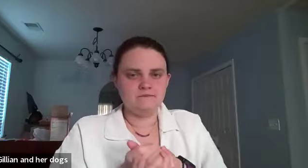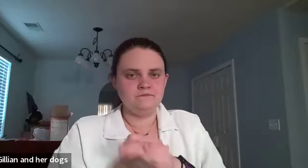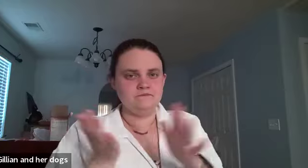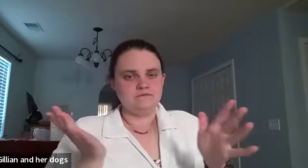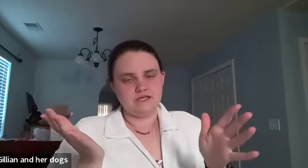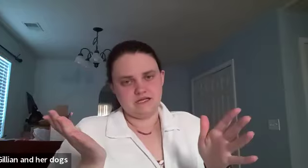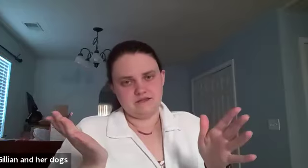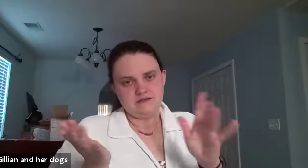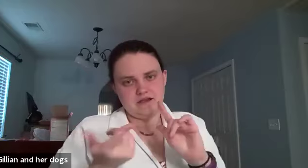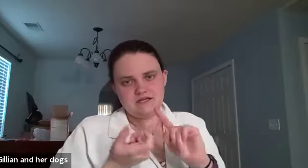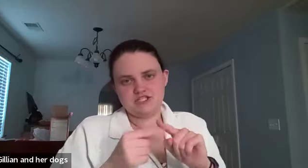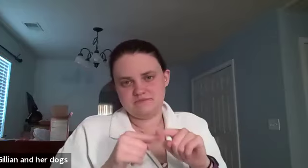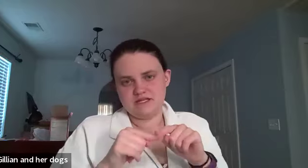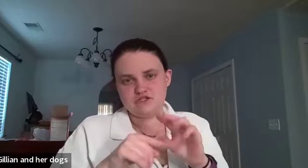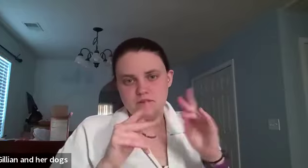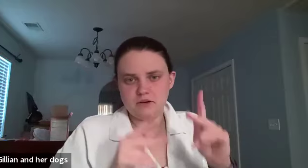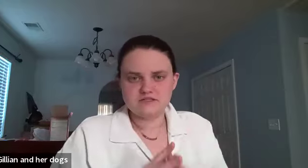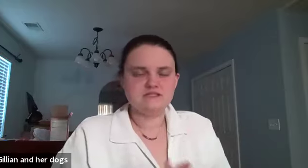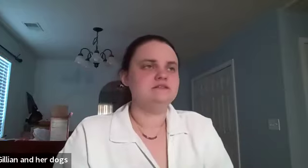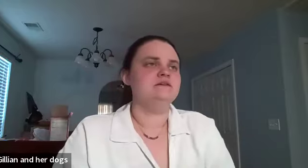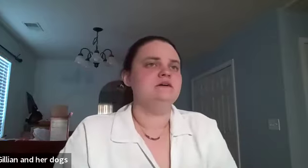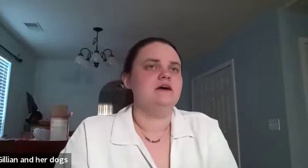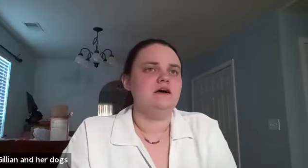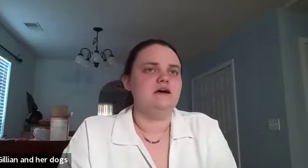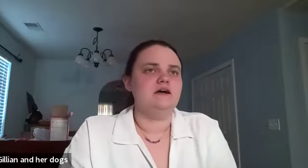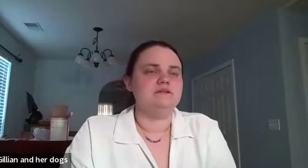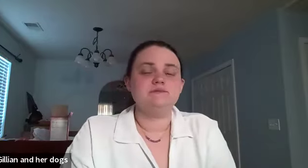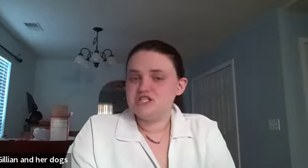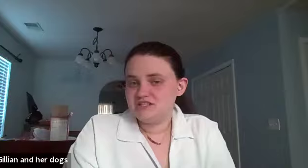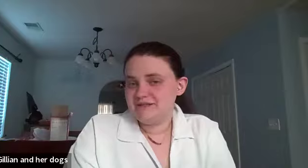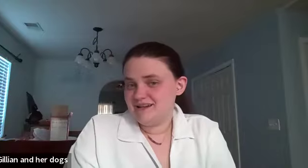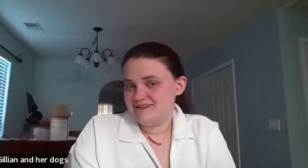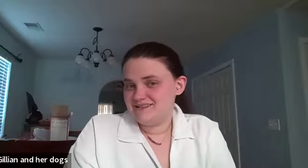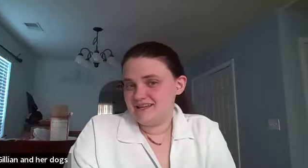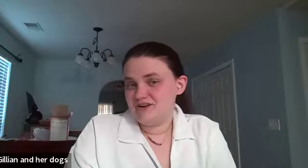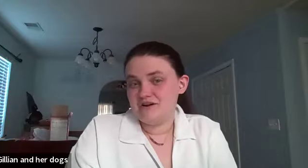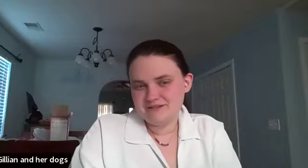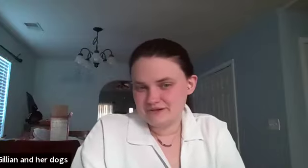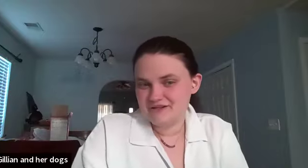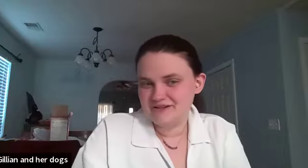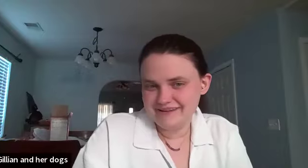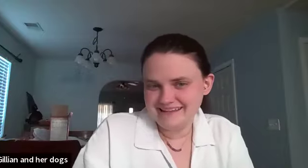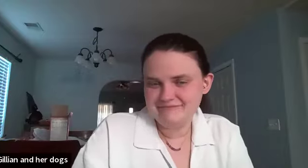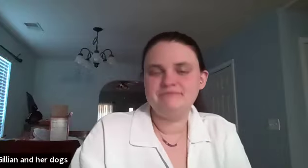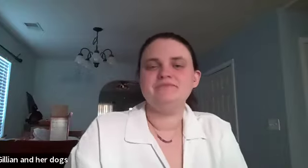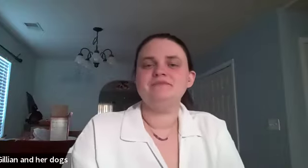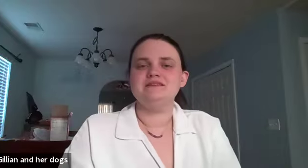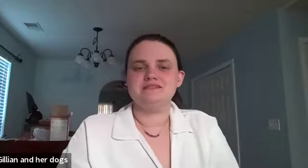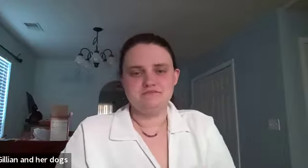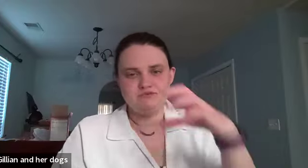thing. But again, that kind of just depends on the person, especially because then our next one, cookie. Some people